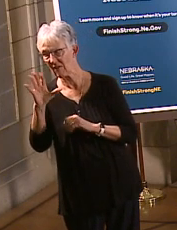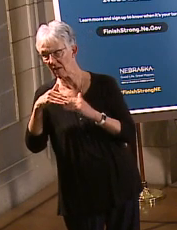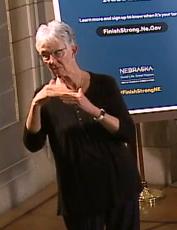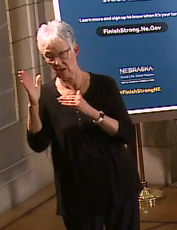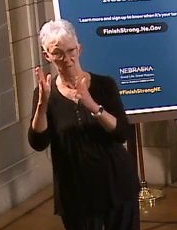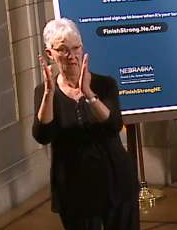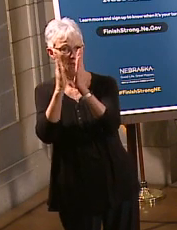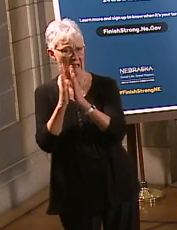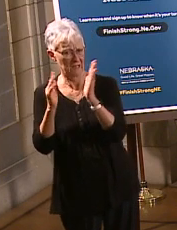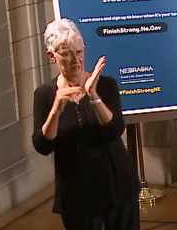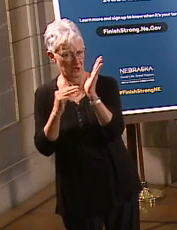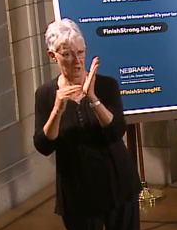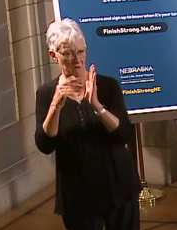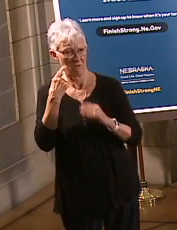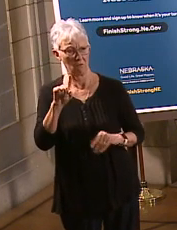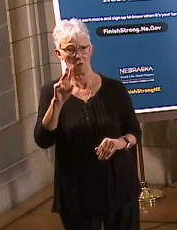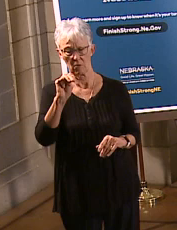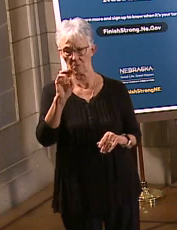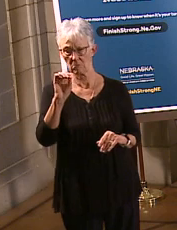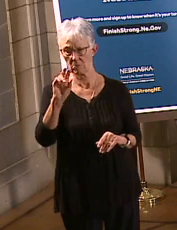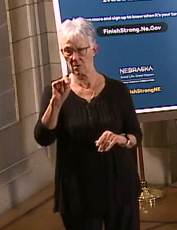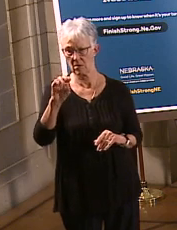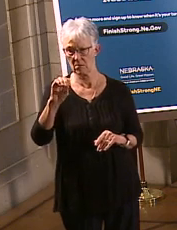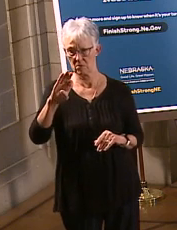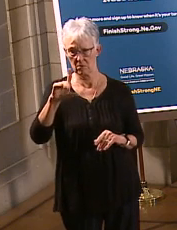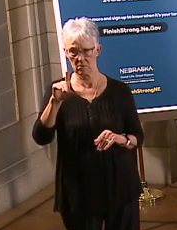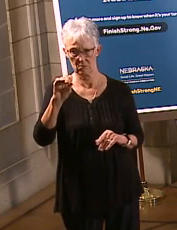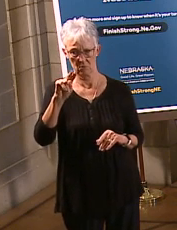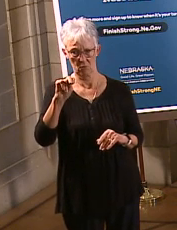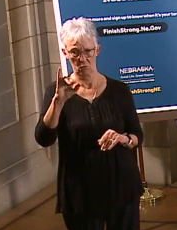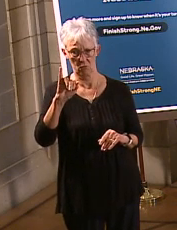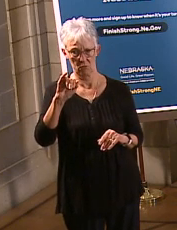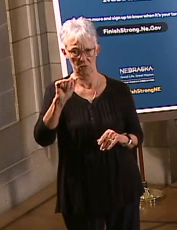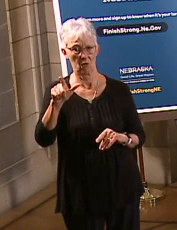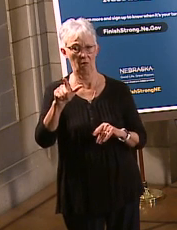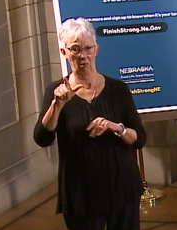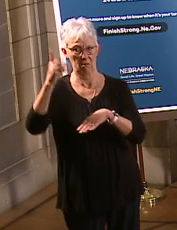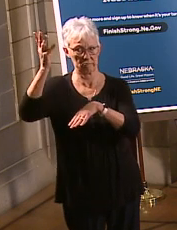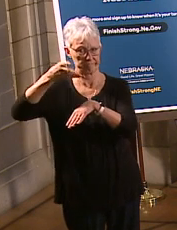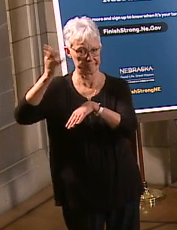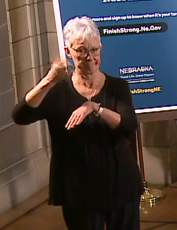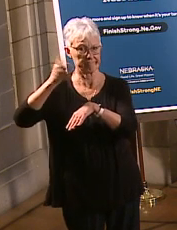antibody treatment. That'll be important to be able to help avoid any of the severe reactions to the disease.